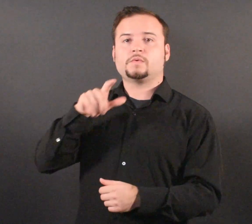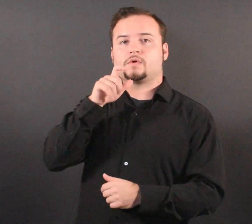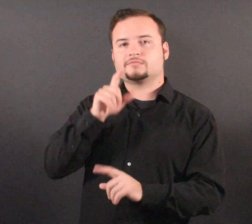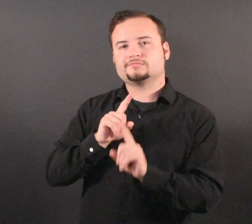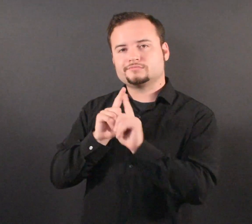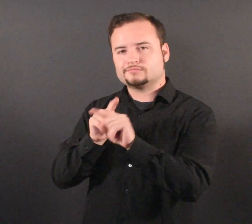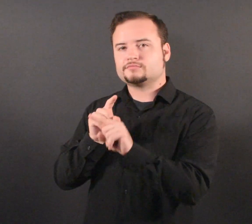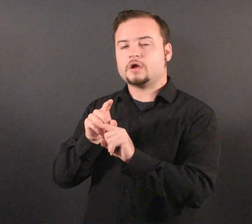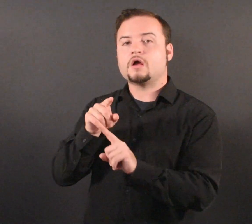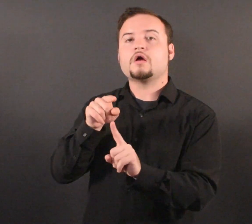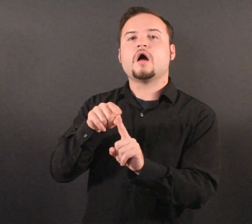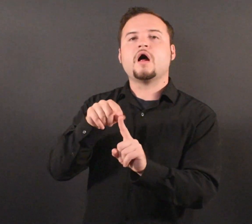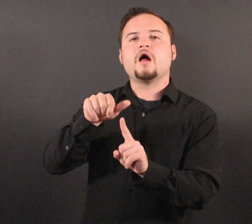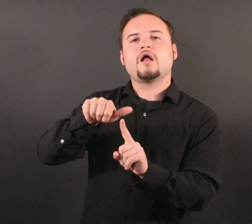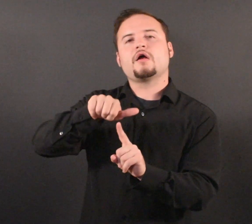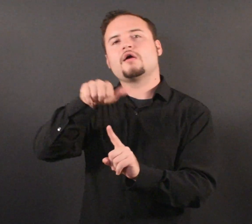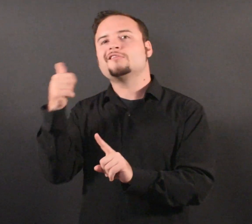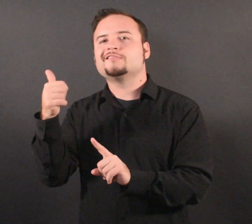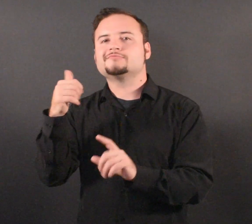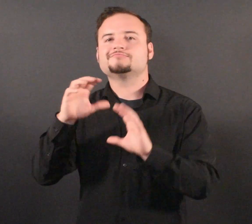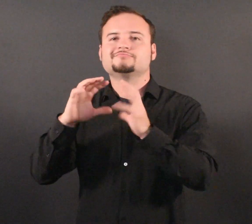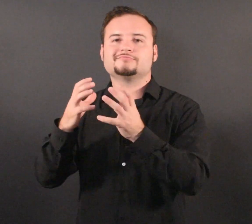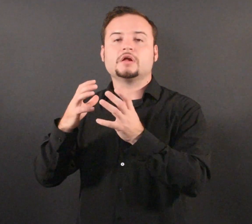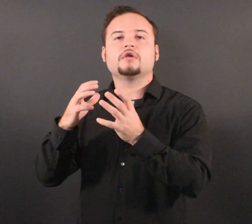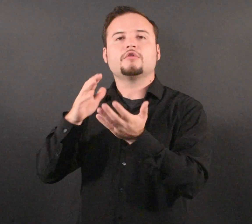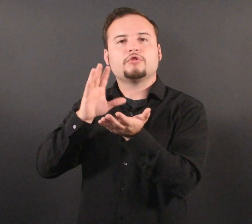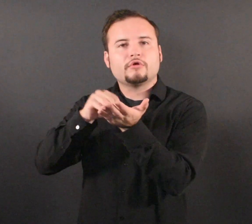youth attending alternative learning centers,